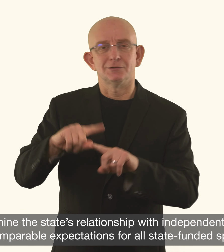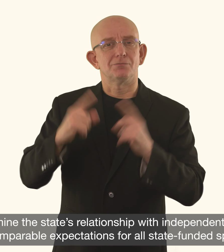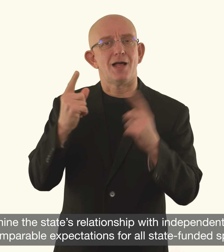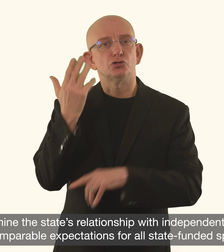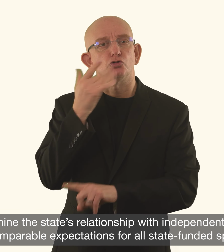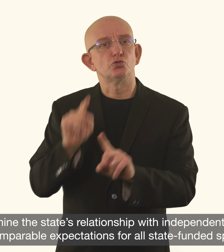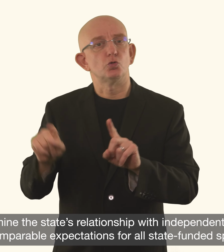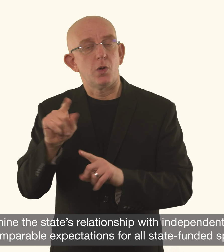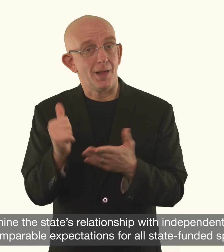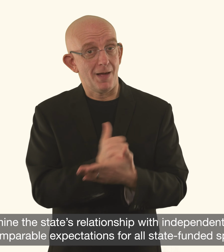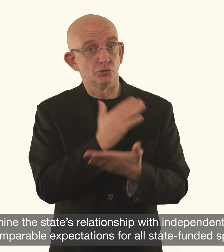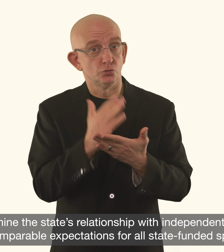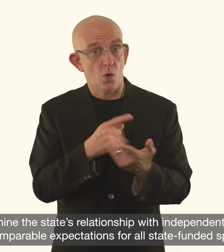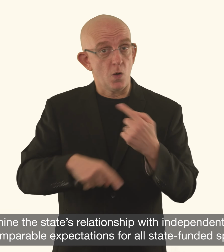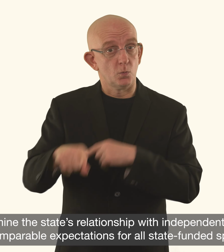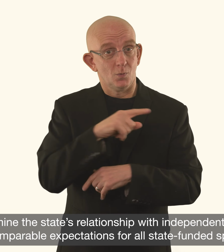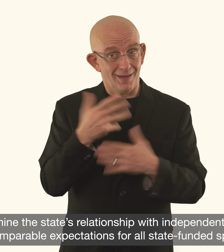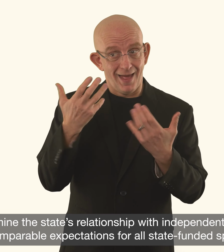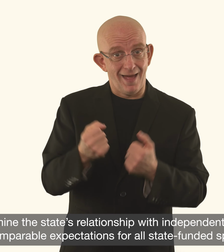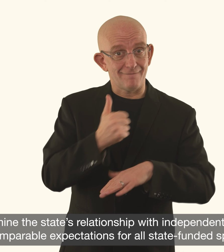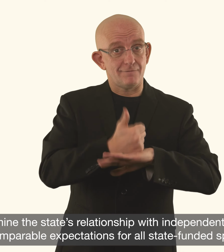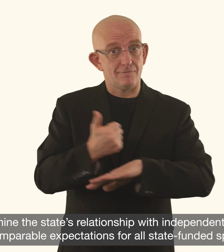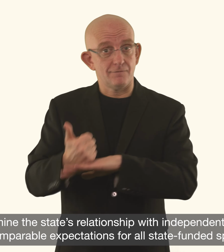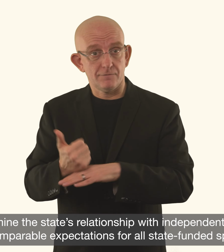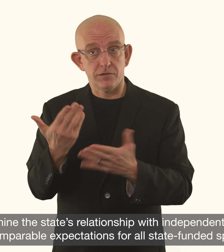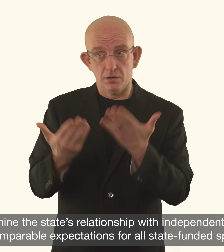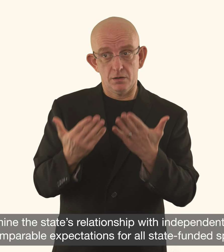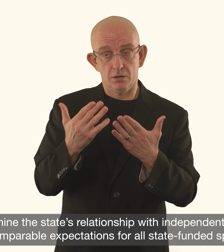for all state-funded specialist providers. 7.